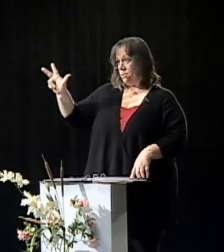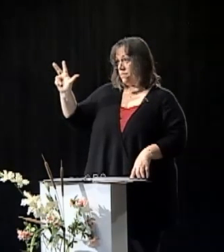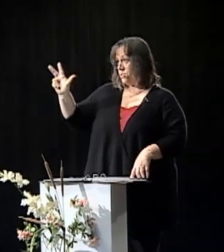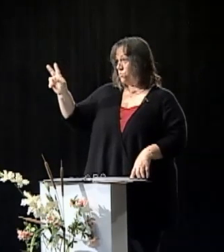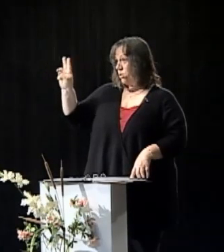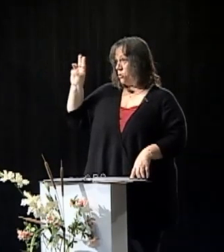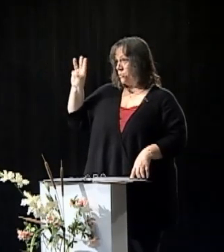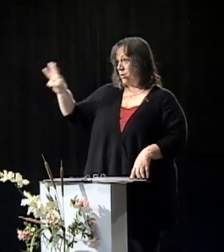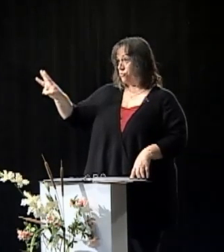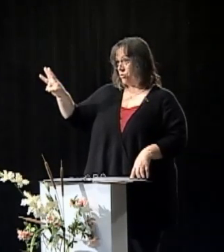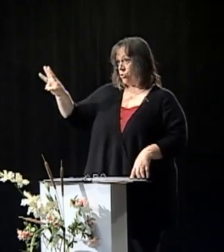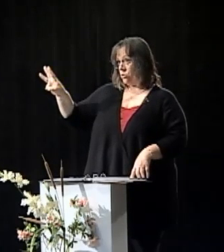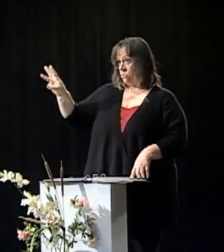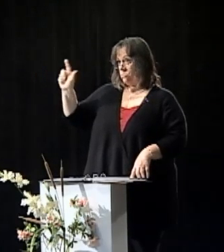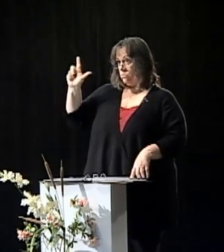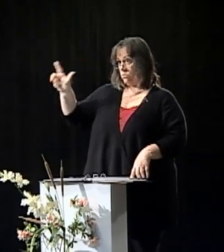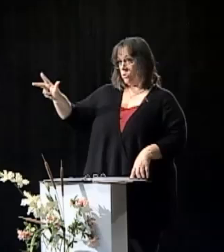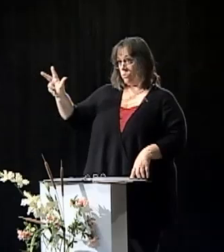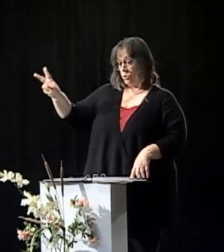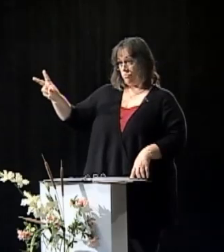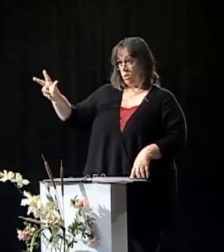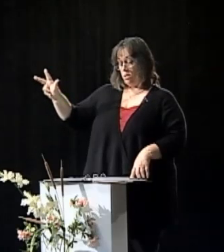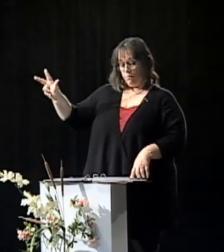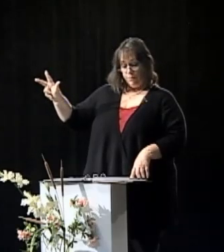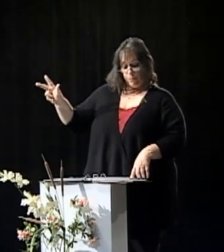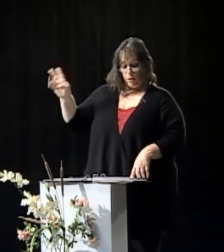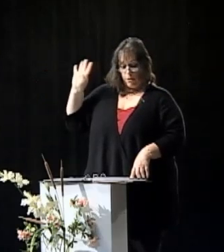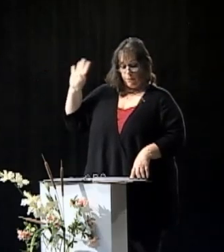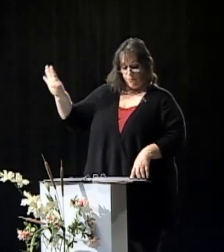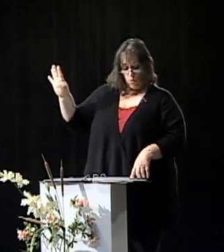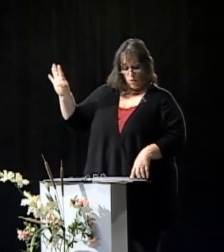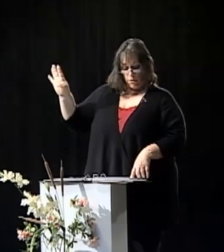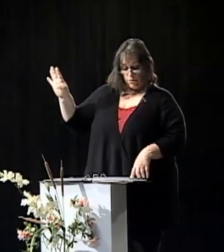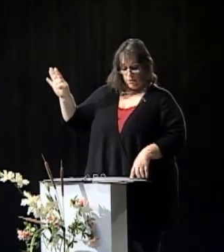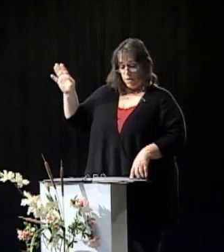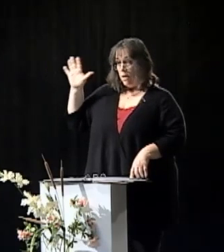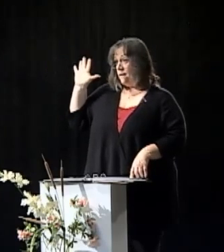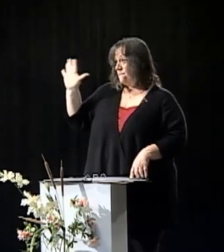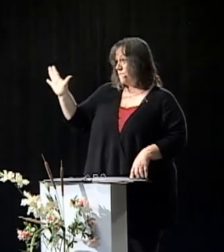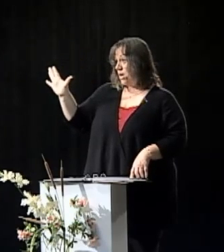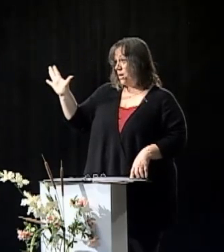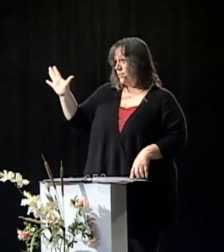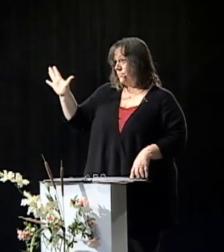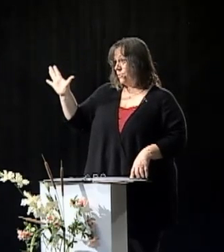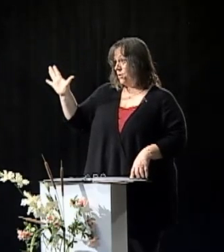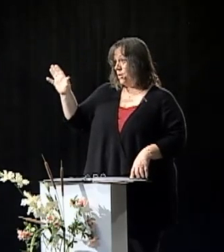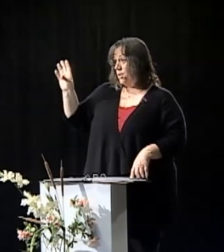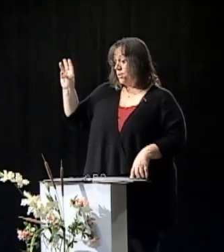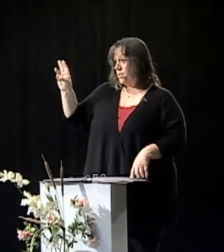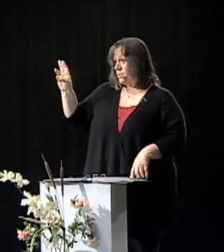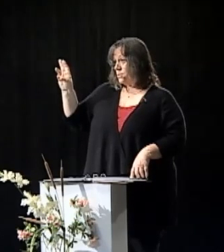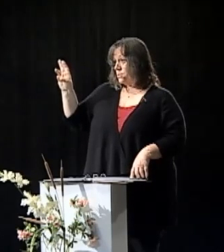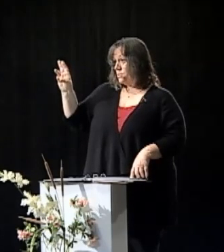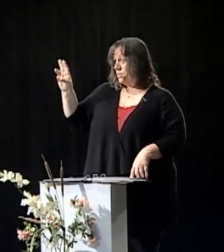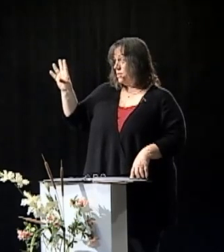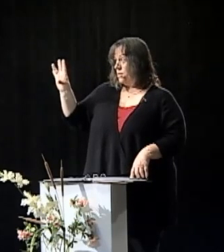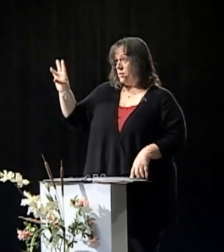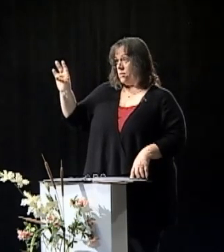this way, not our traditional, so it's 3, 4, 5, 6,